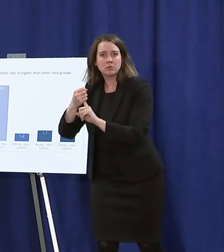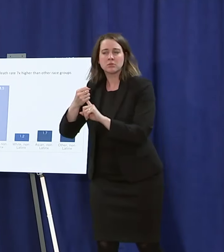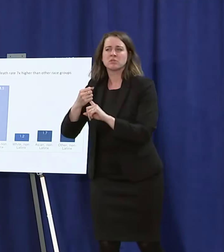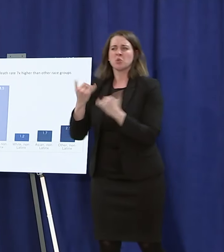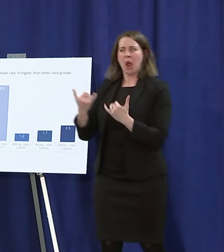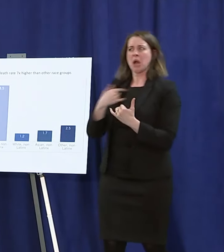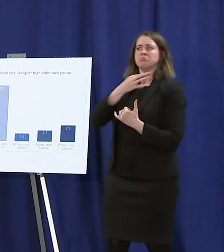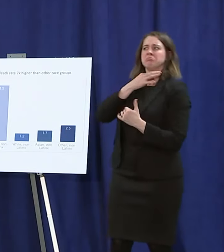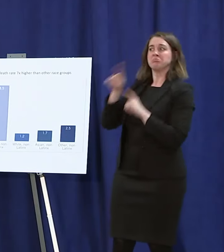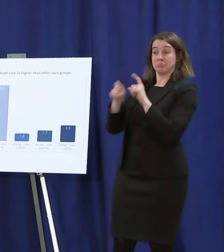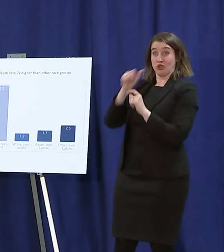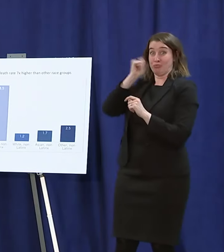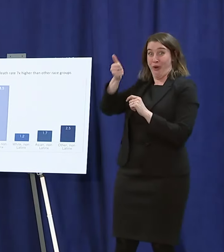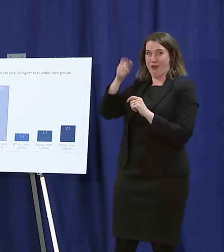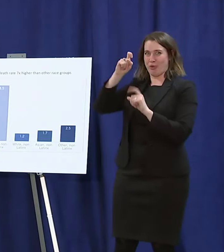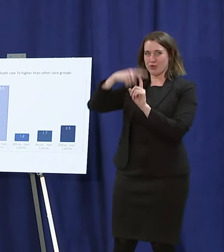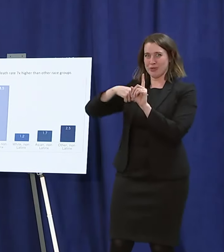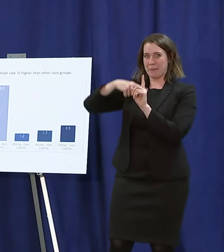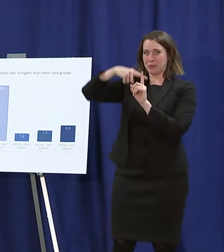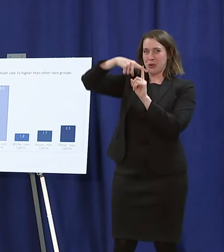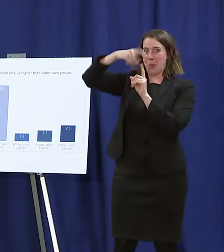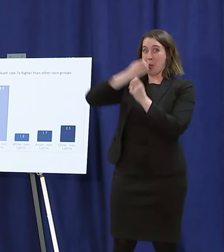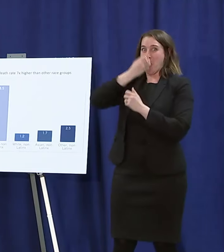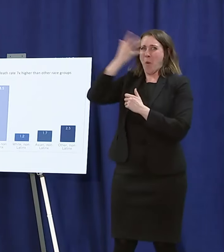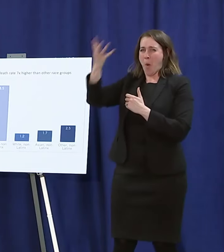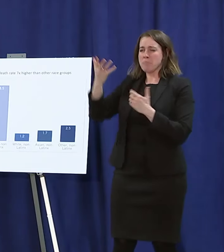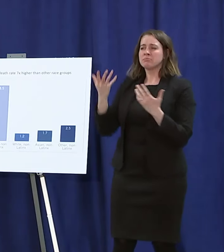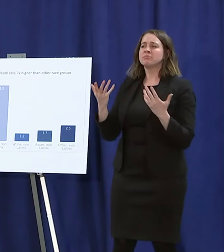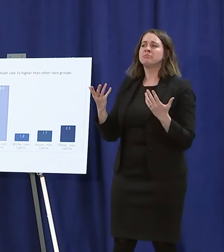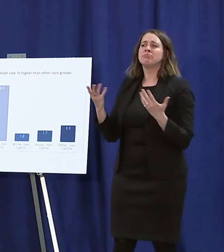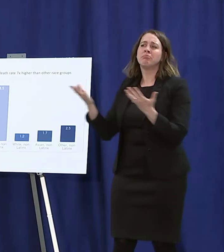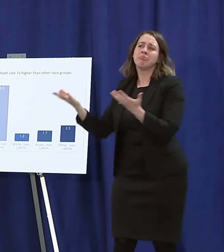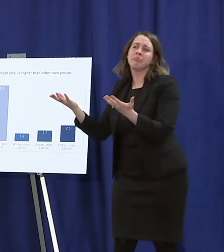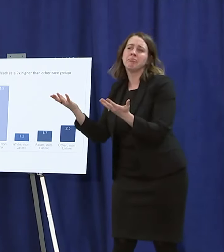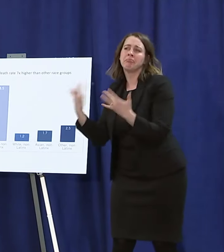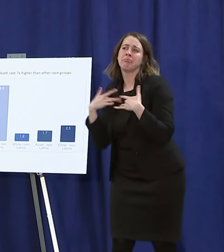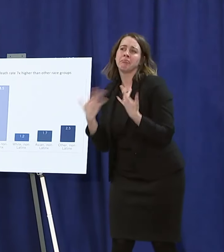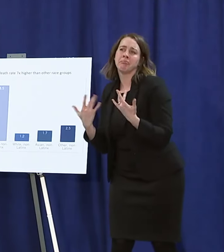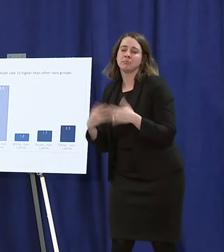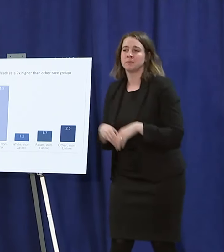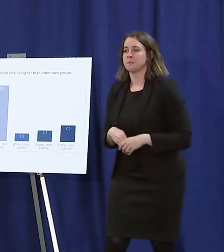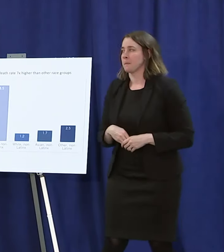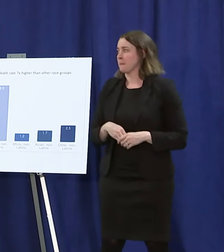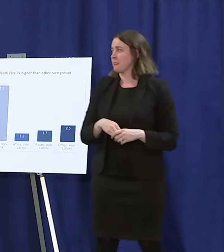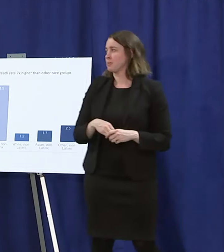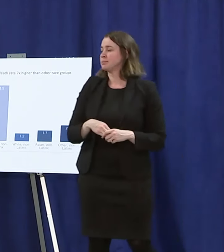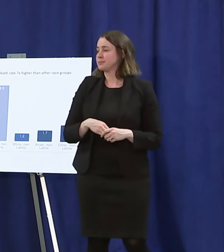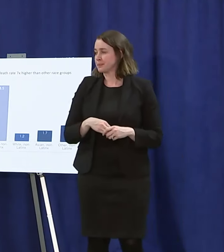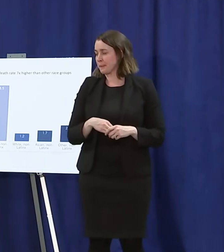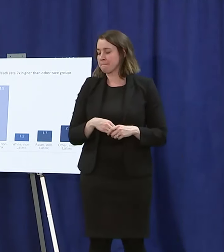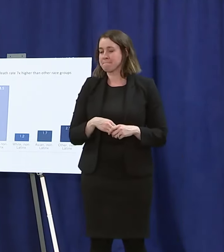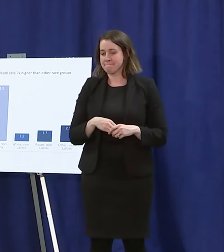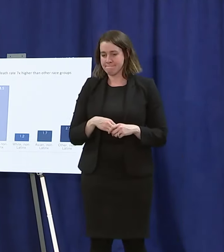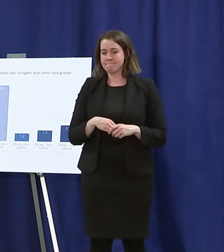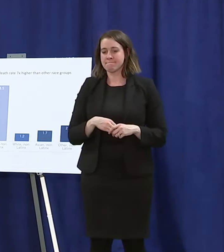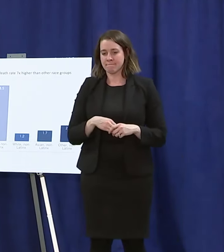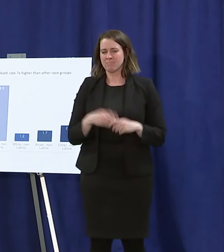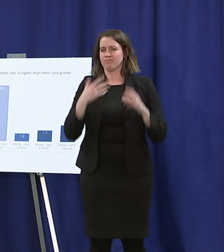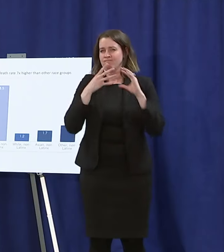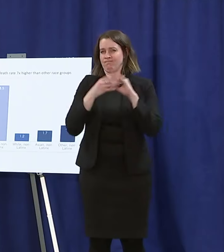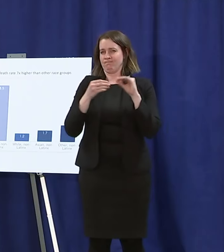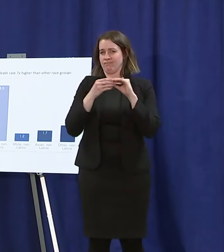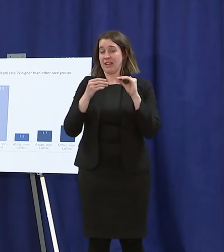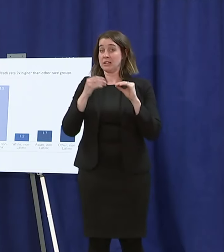we're expecting tomorrow? What exactly are these people going to do? Well, we can get you the specific numbers, but I believe the number is around